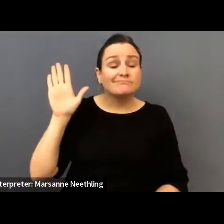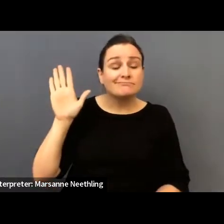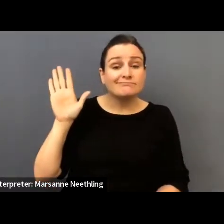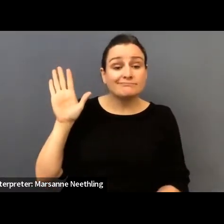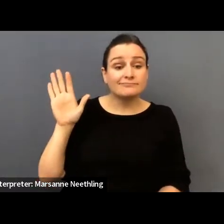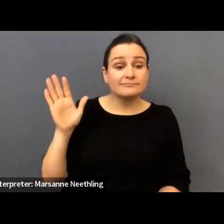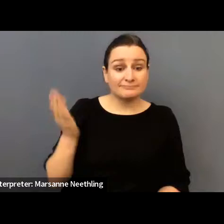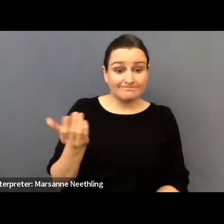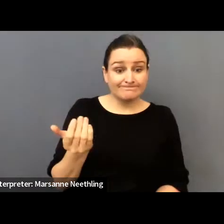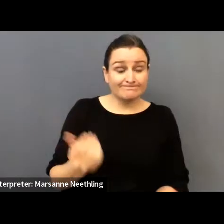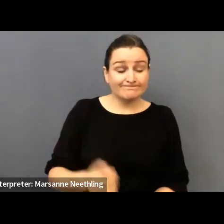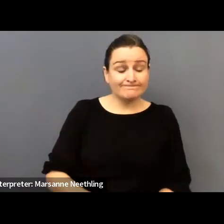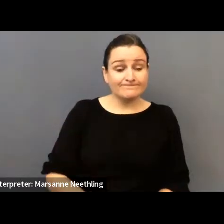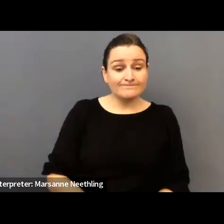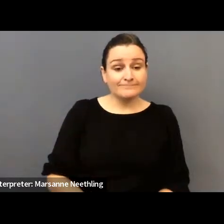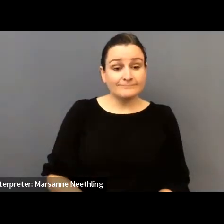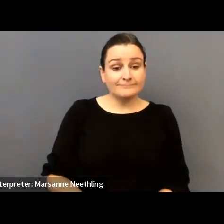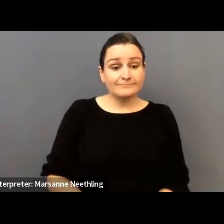please?